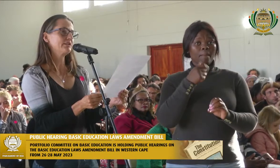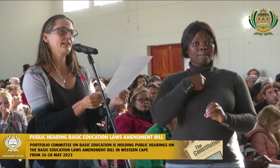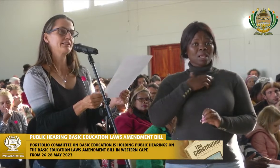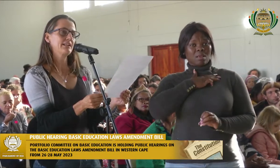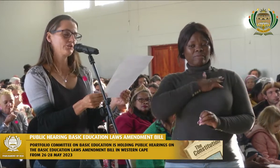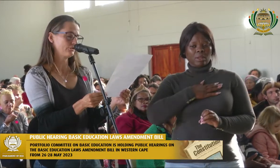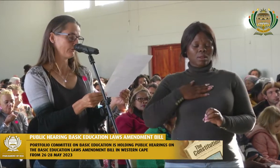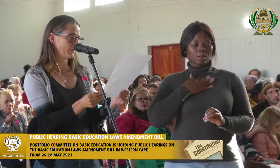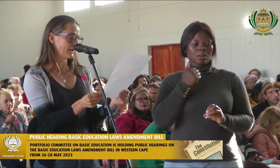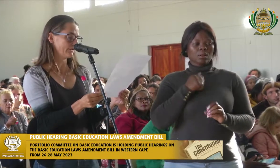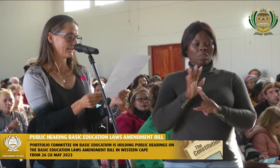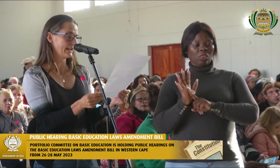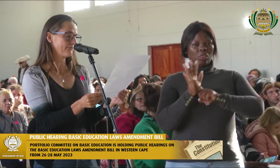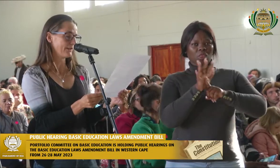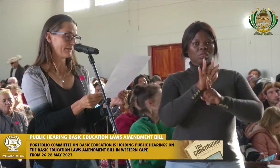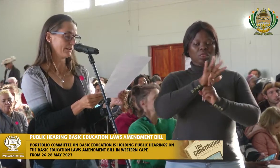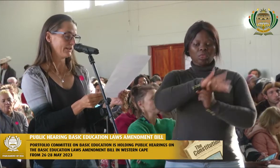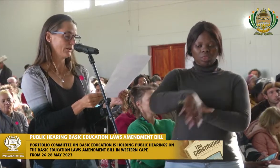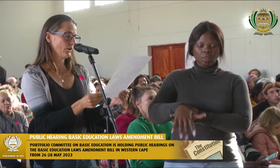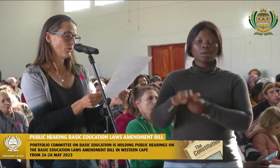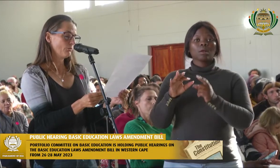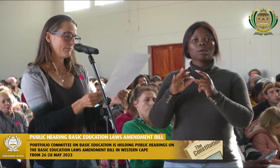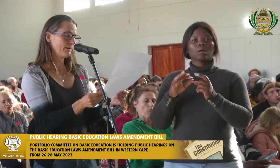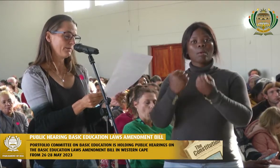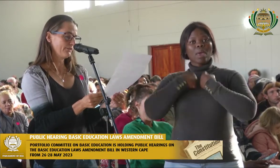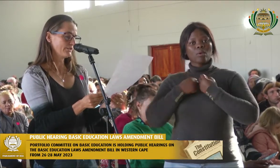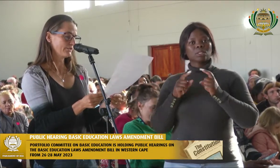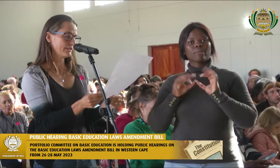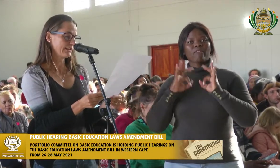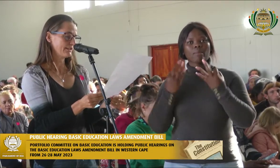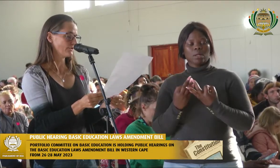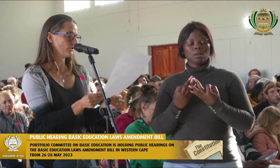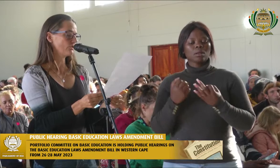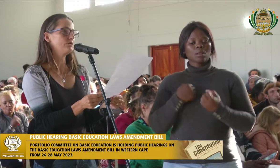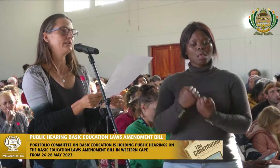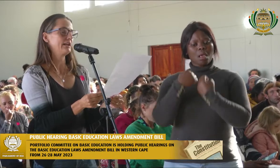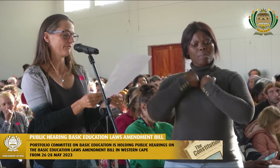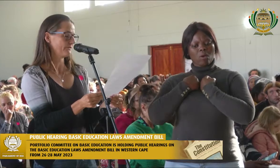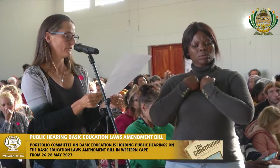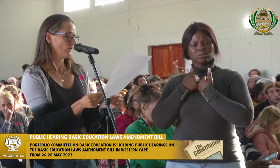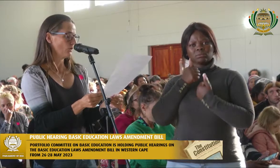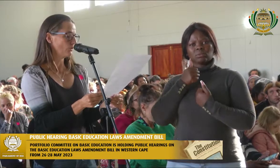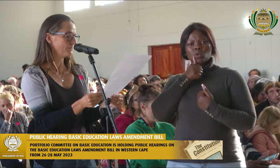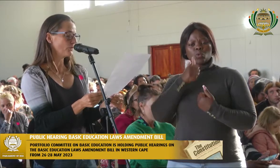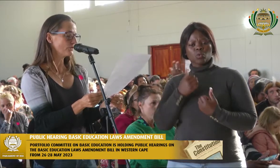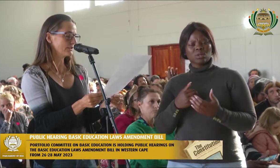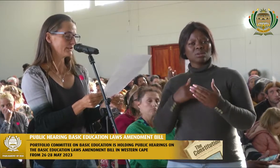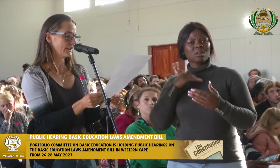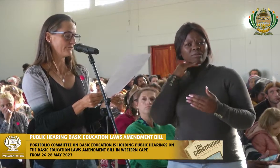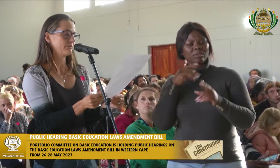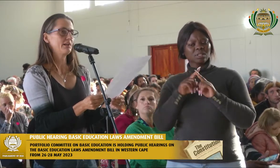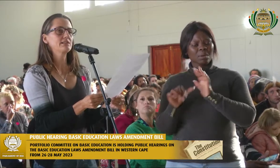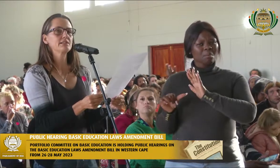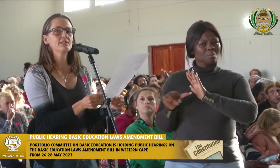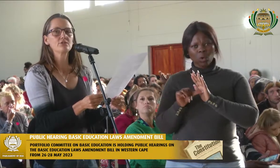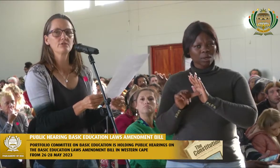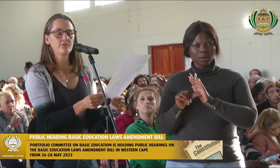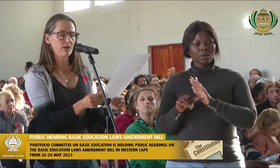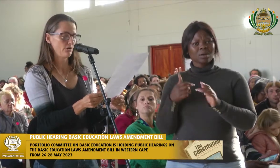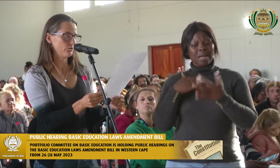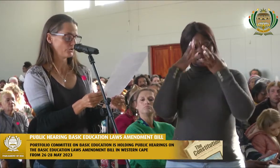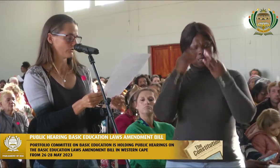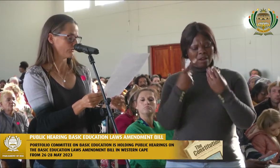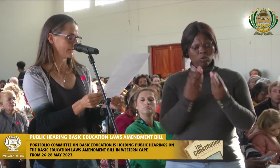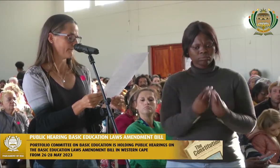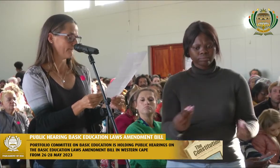ongoing marginalization of parents and family, whereby parents are seen as not good enough or important enough to make decisions